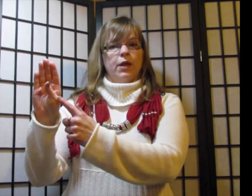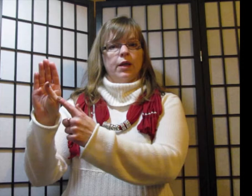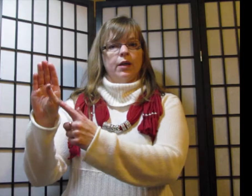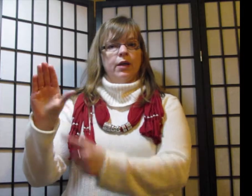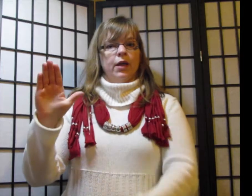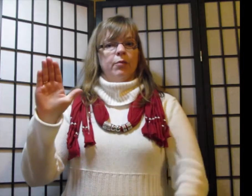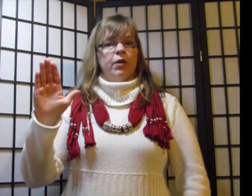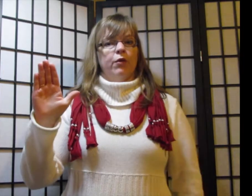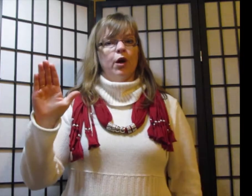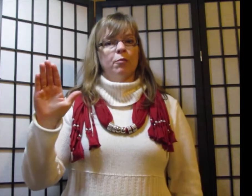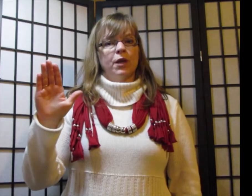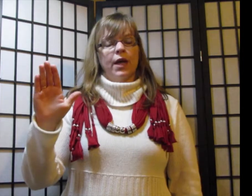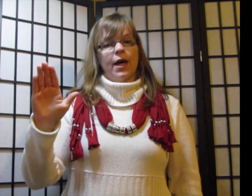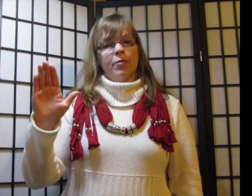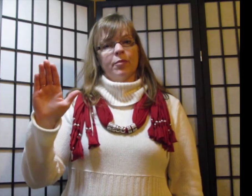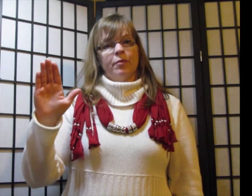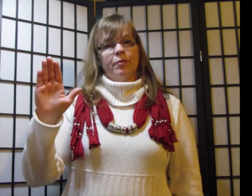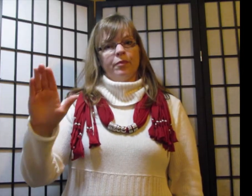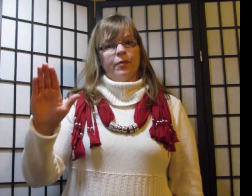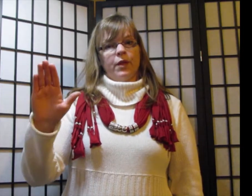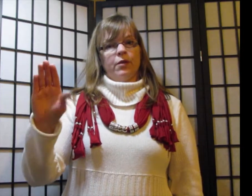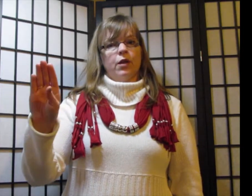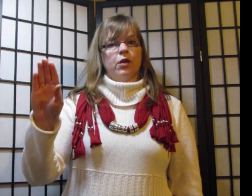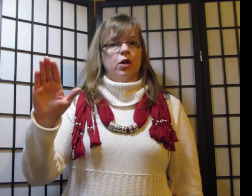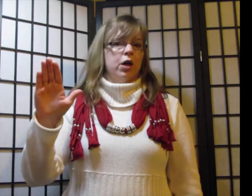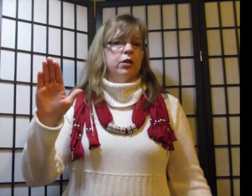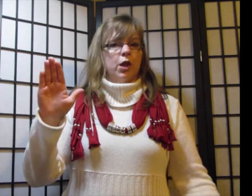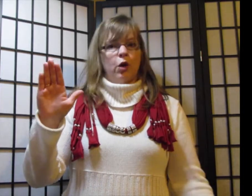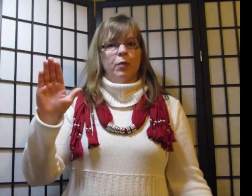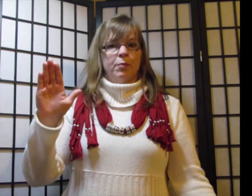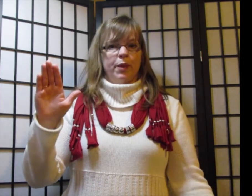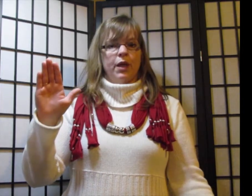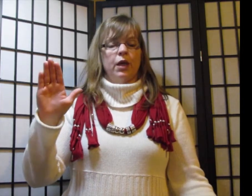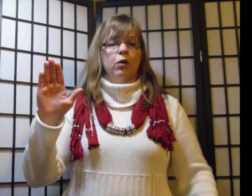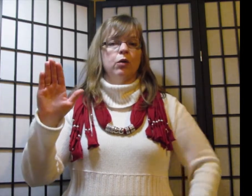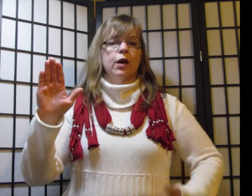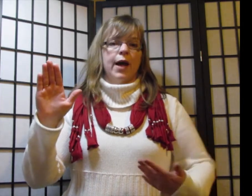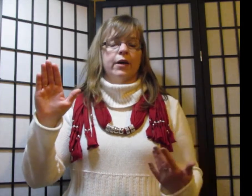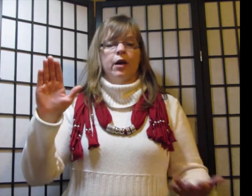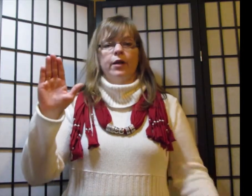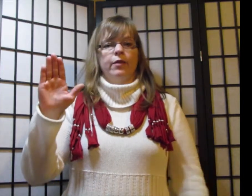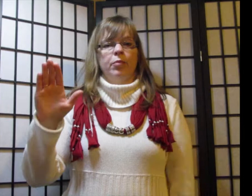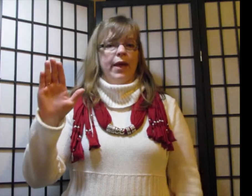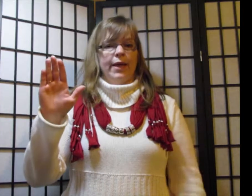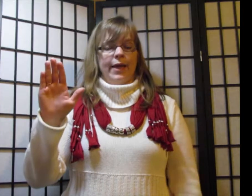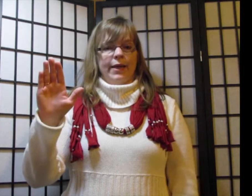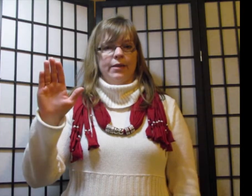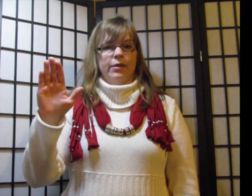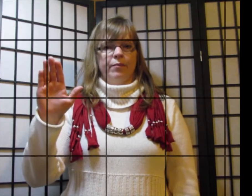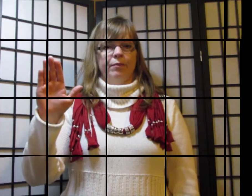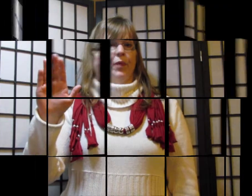in. But if you open it up, it's called an open B, or I call it the blade hand.